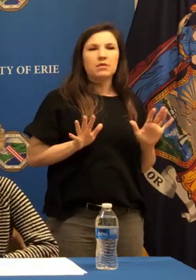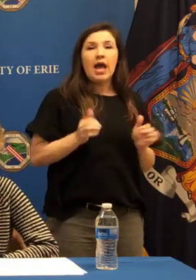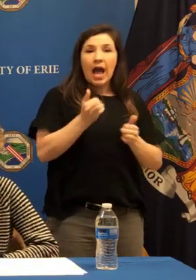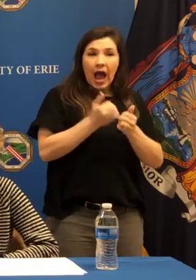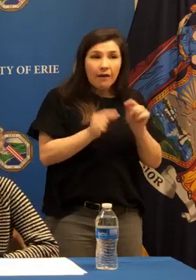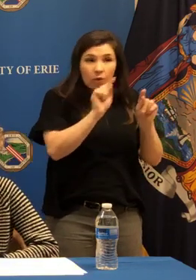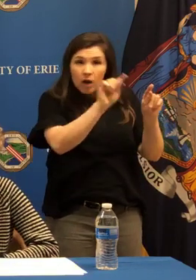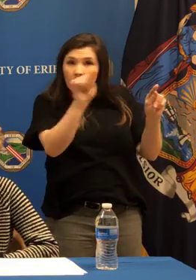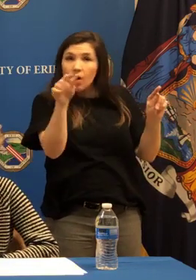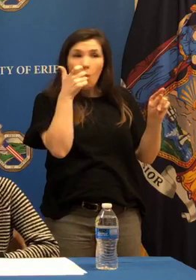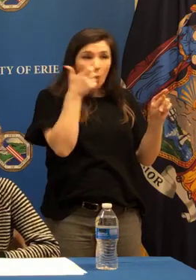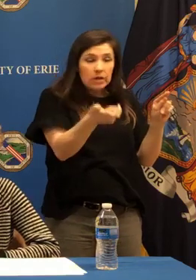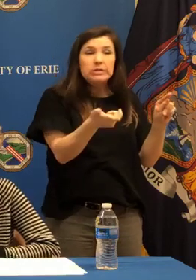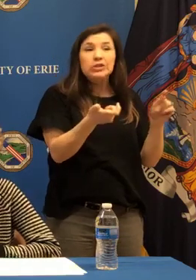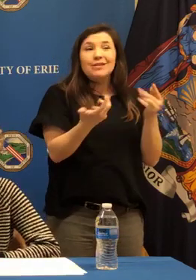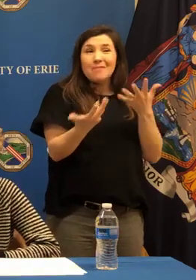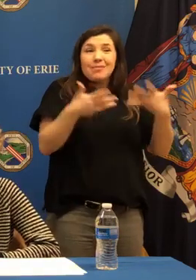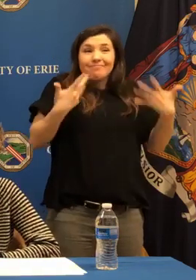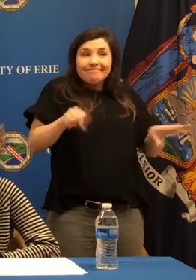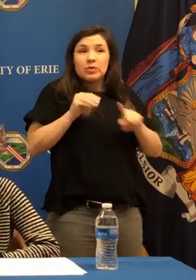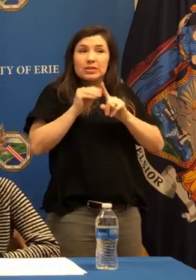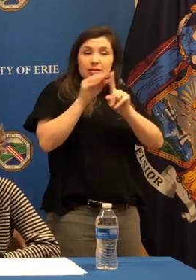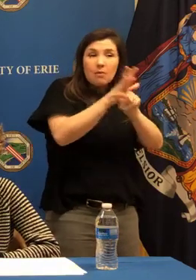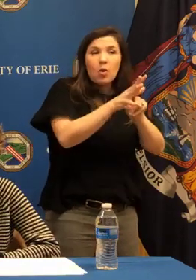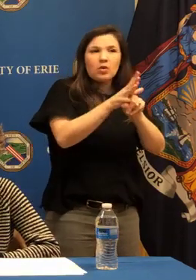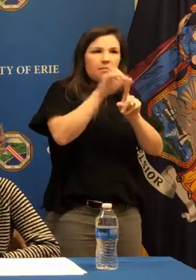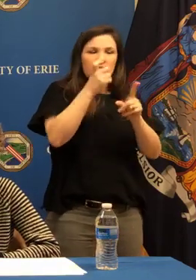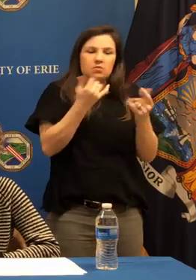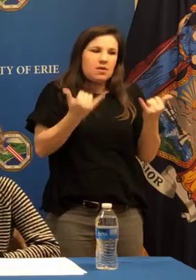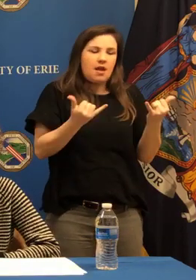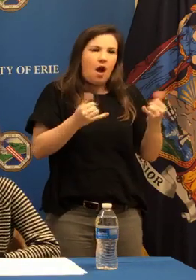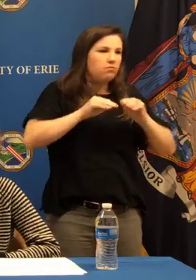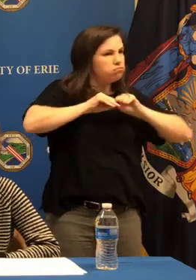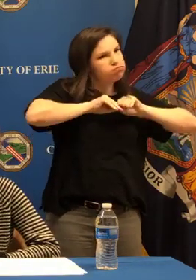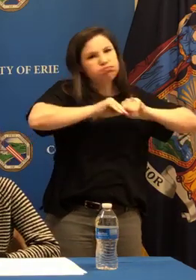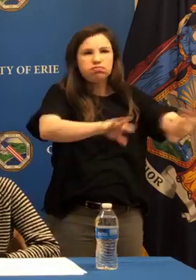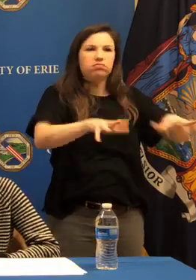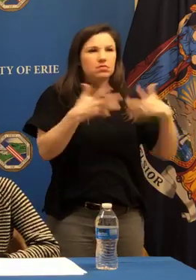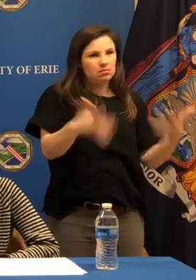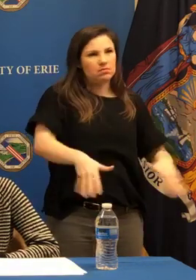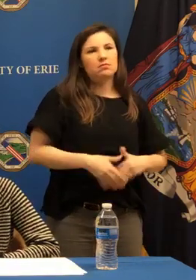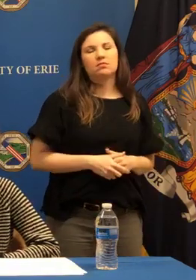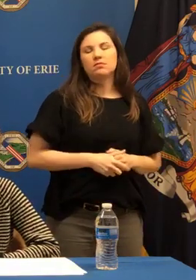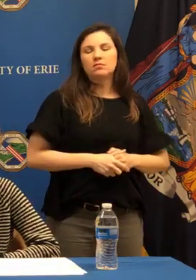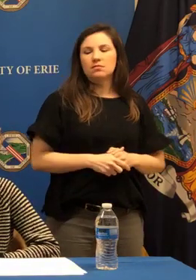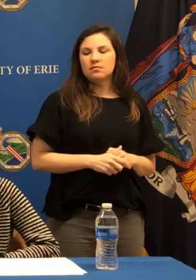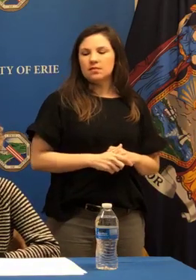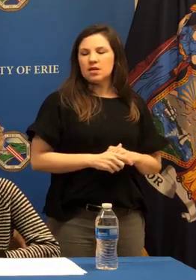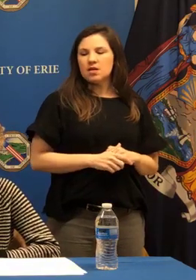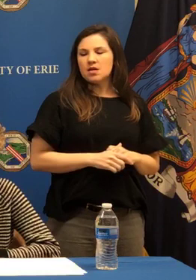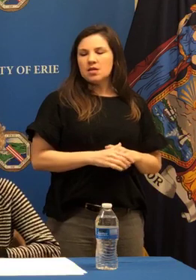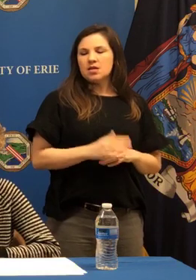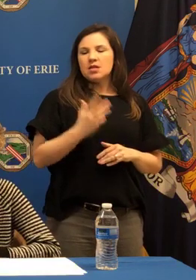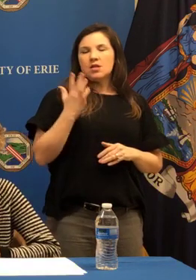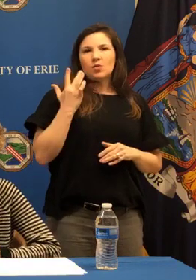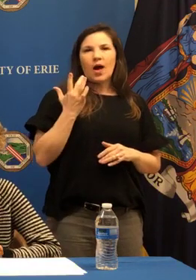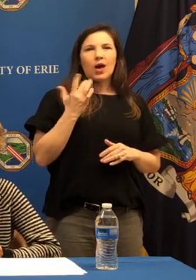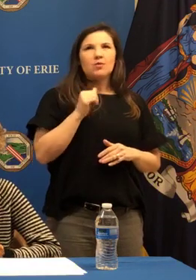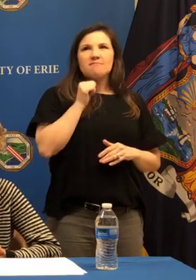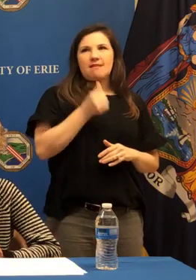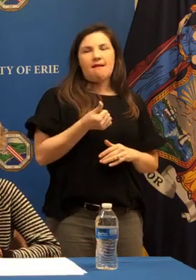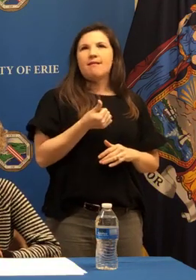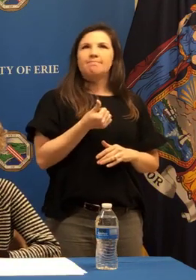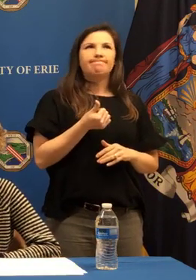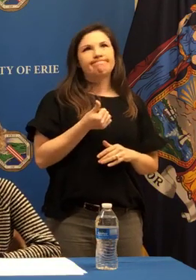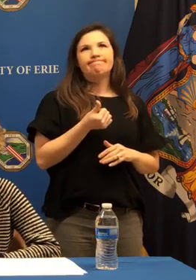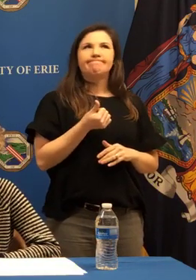watching may have been exposed because it's just so prevalent in our community. And so, that's why we have really not put together